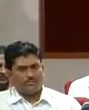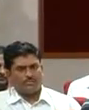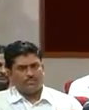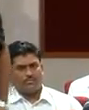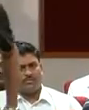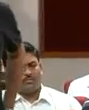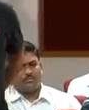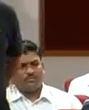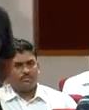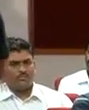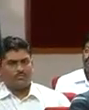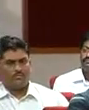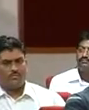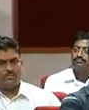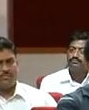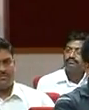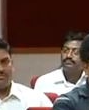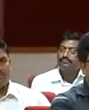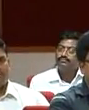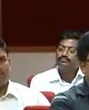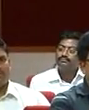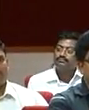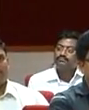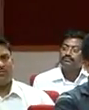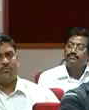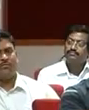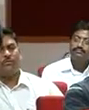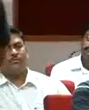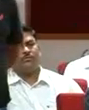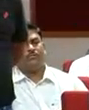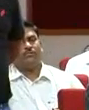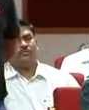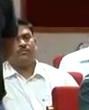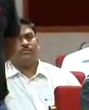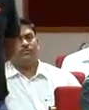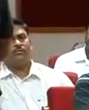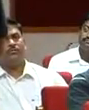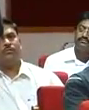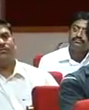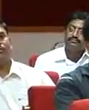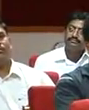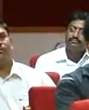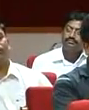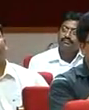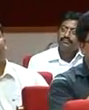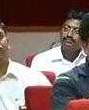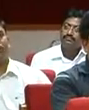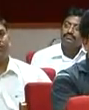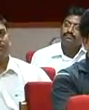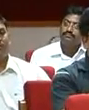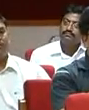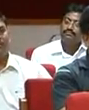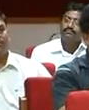See disability in social context. There are many people who belong to EWS